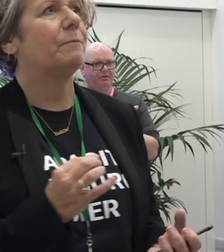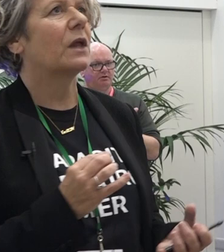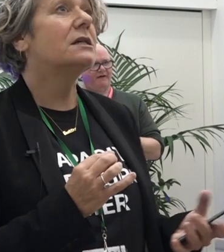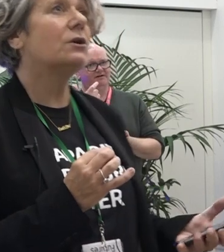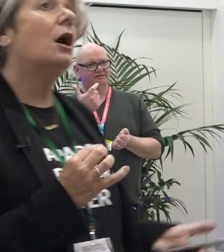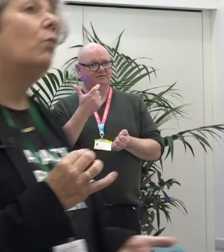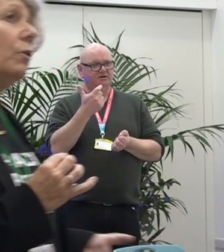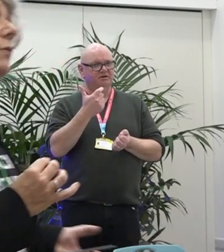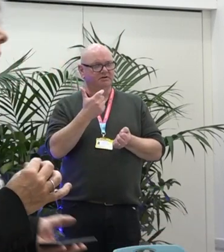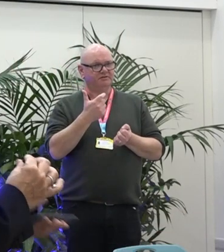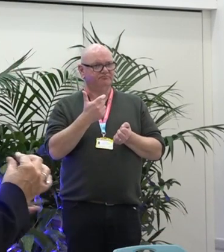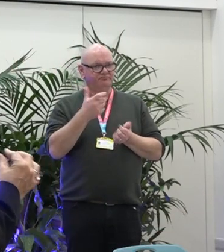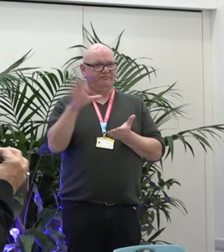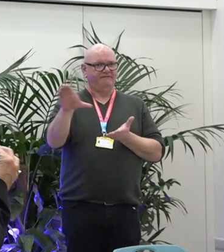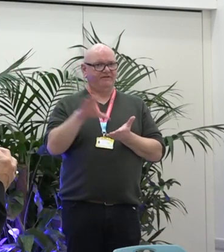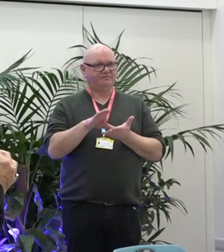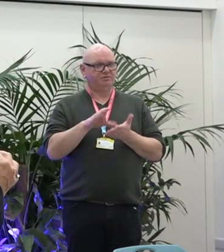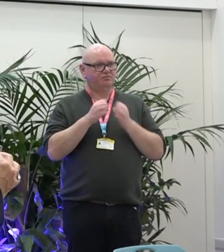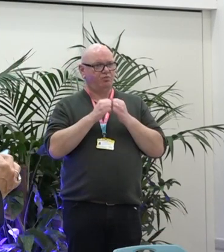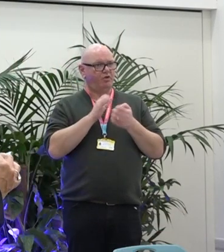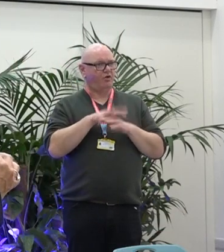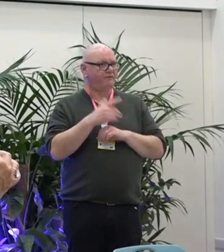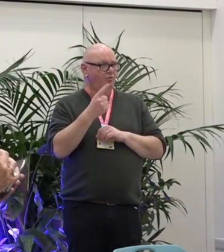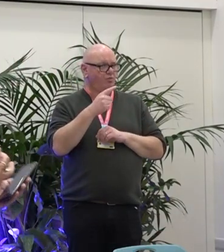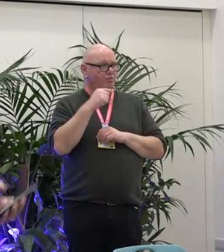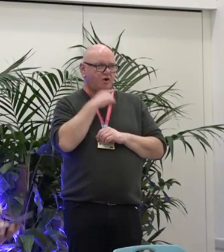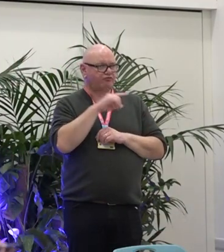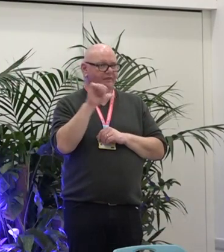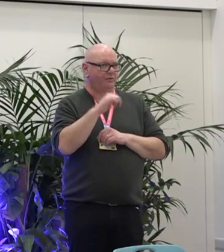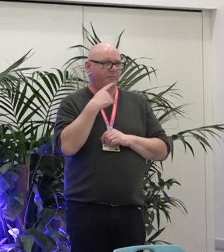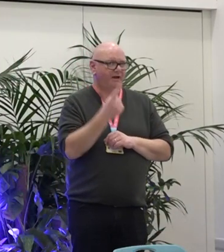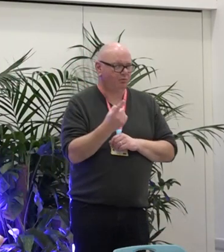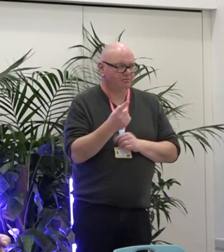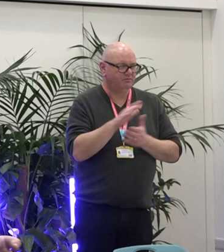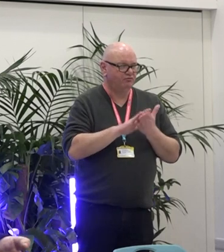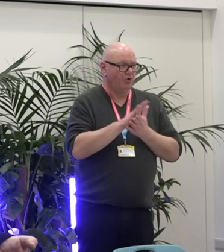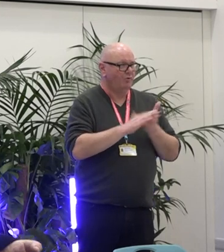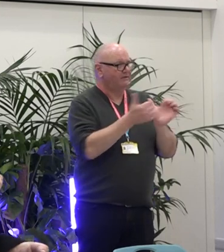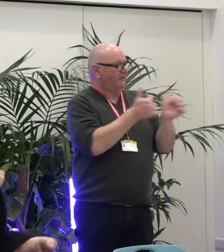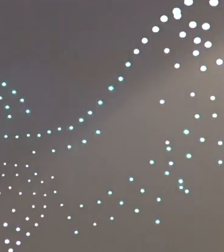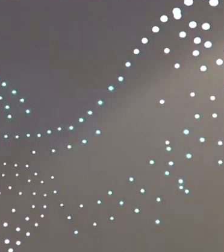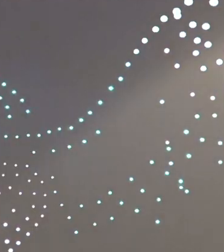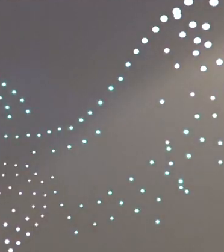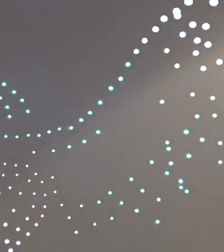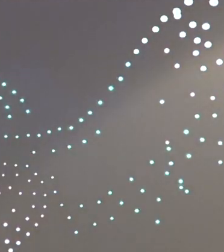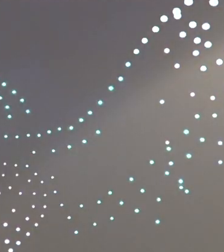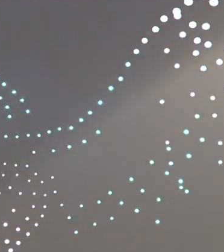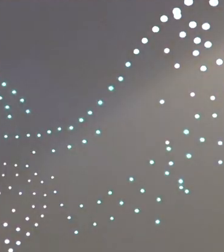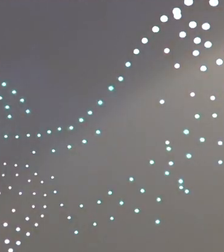sum. So the companies that are in our orbit are really exciting and are